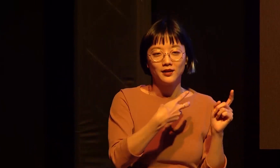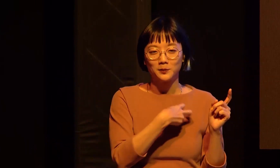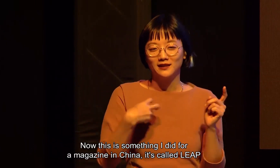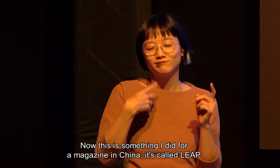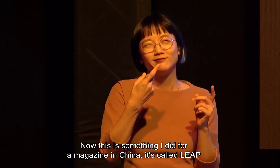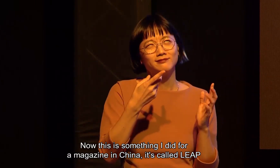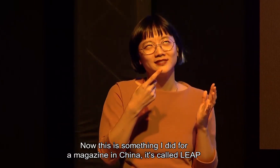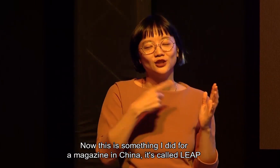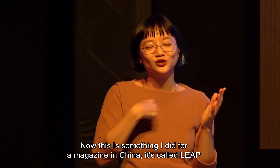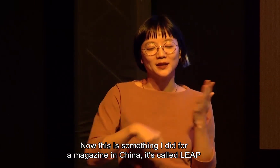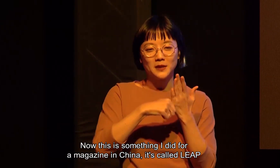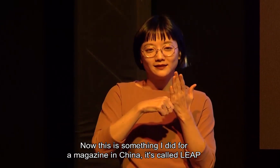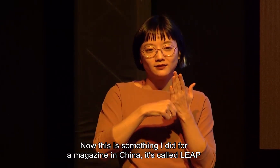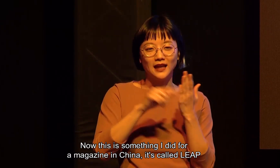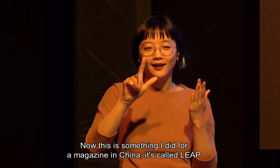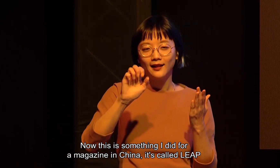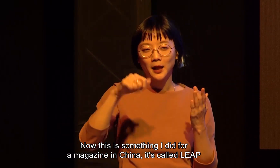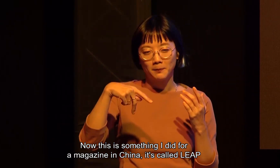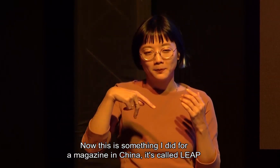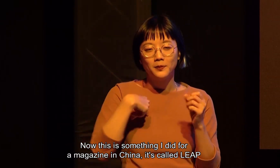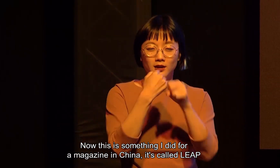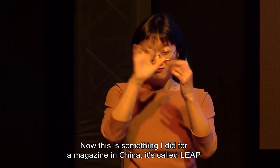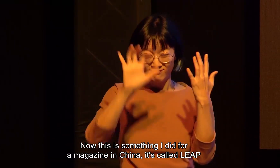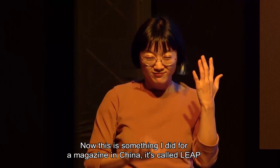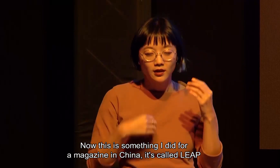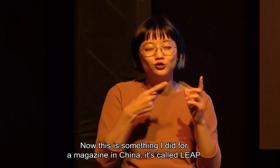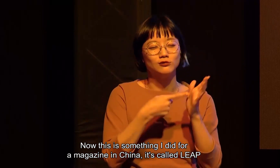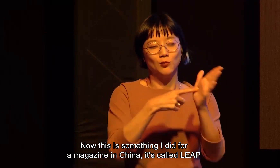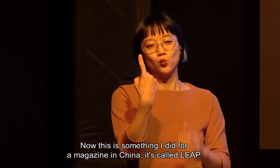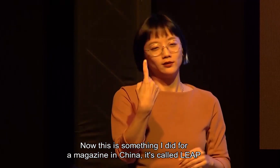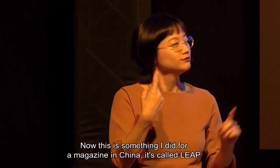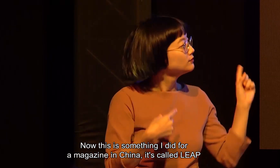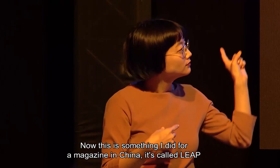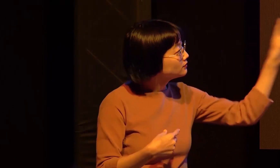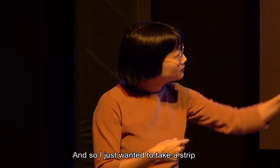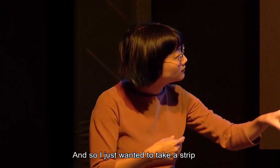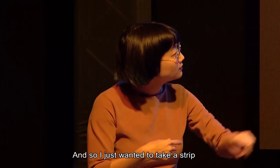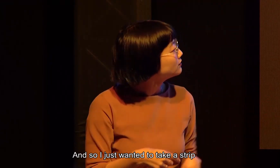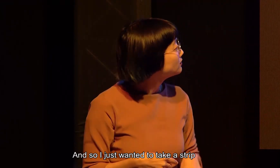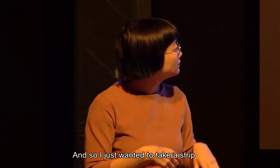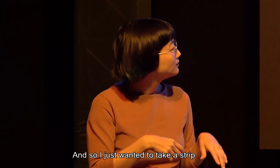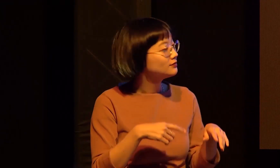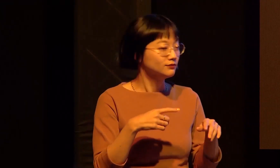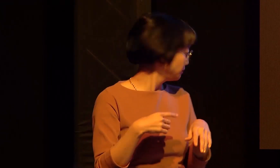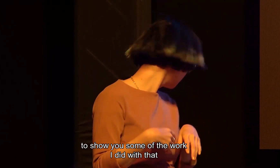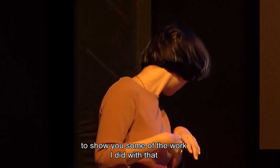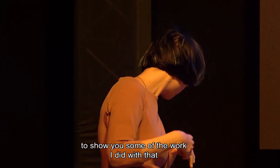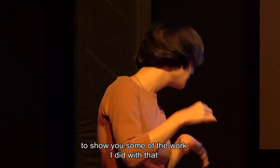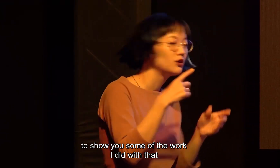Now, this is something I did for a magazine in China. It's called Leap, and so I just wanted to take a strip to show you some of the work I did